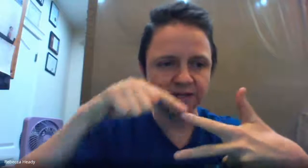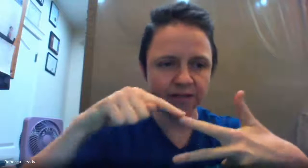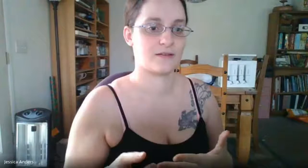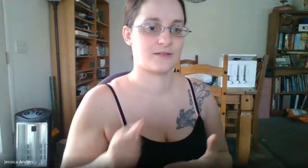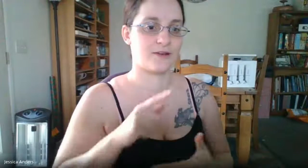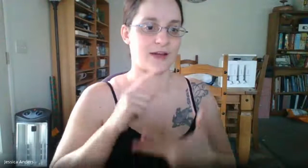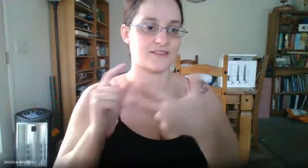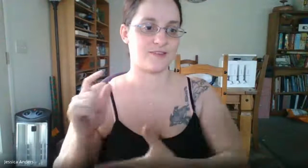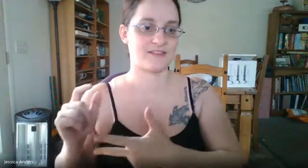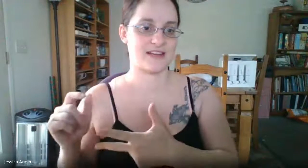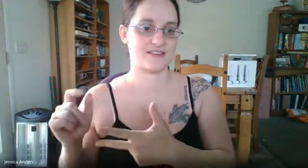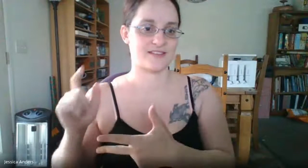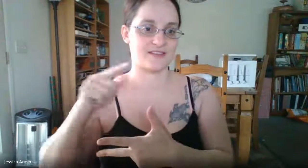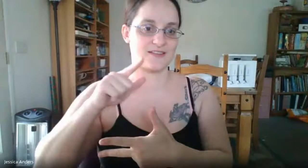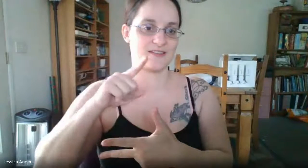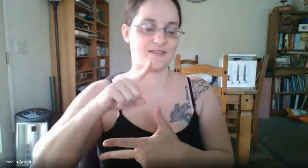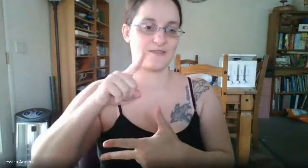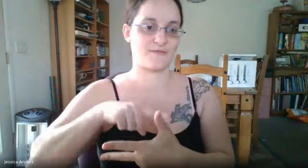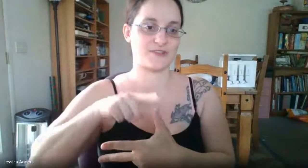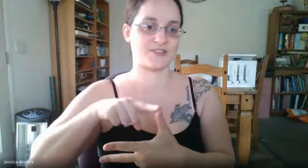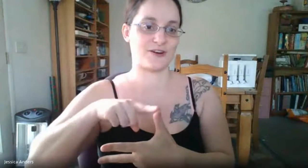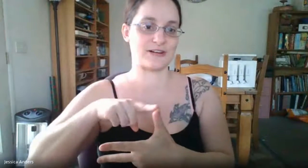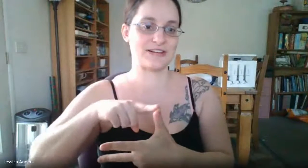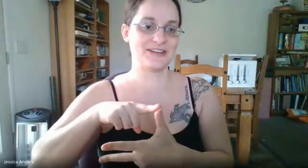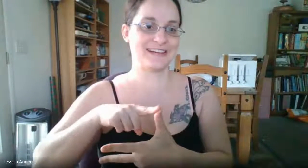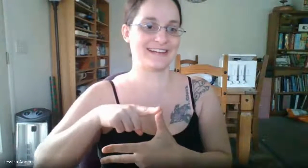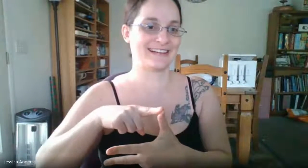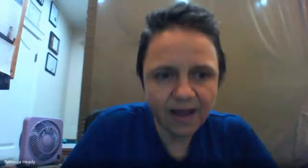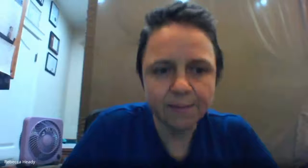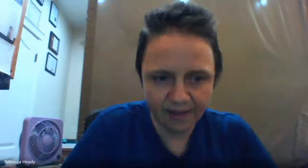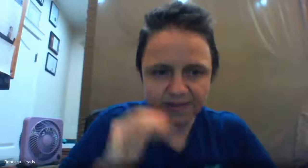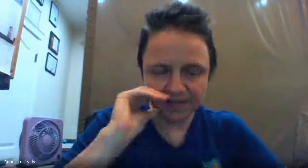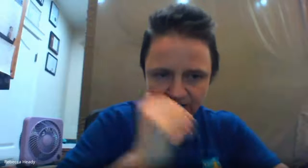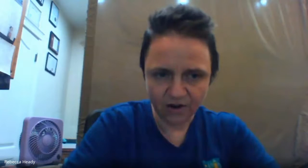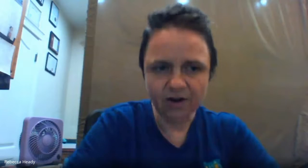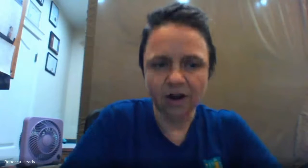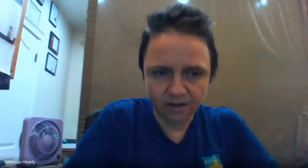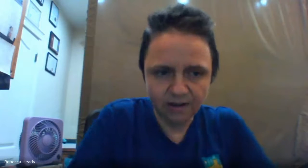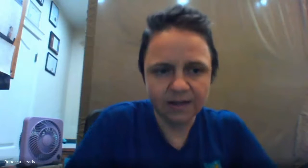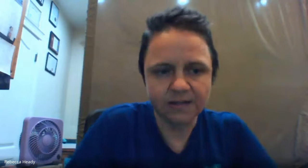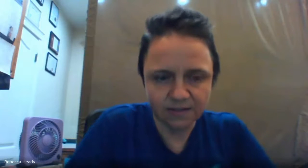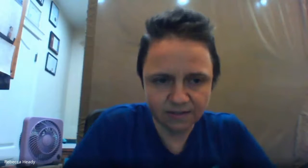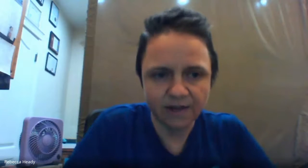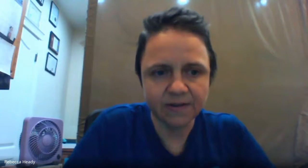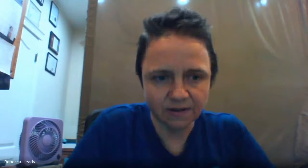Your So left hand, first daughter. Yep. And then you sign daughter. Is 7. Yep.